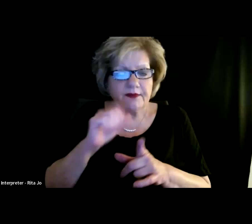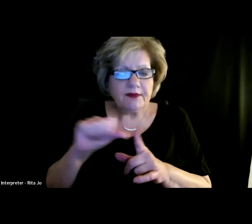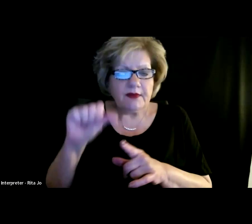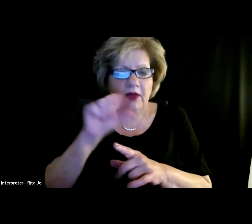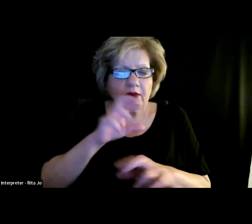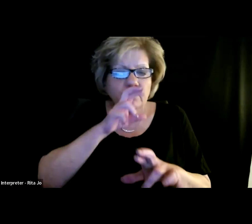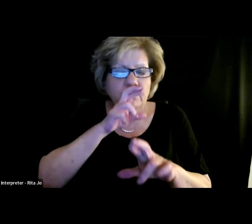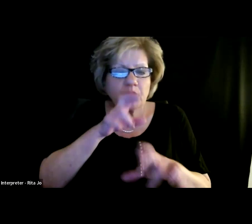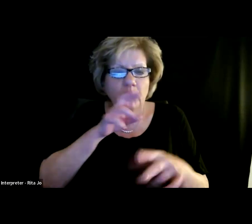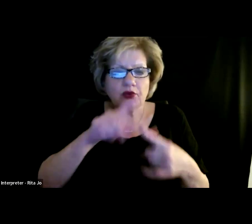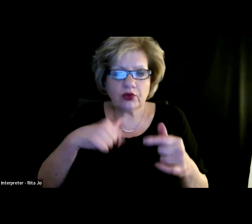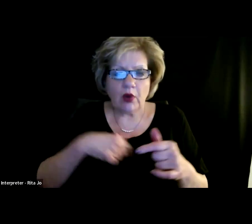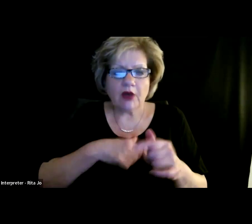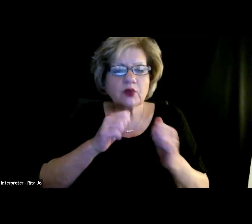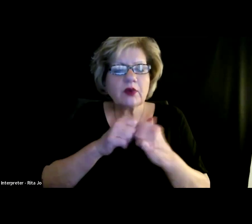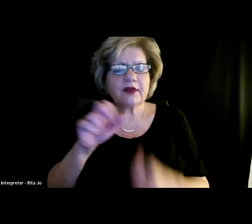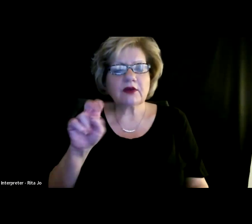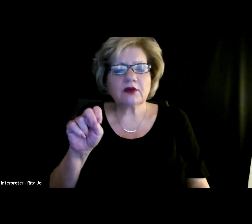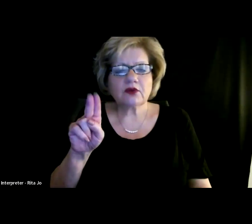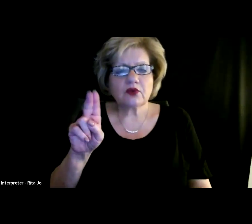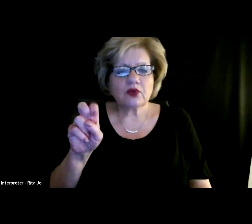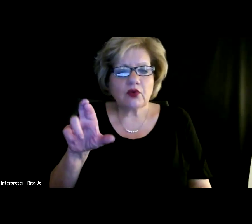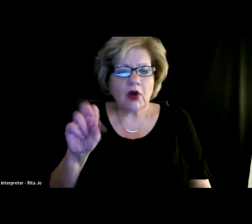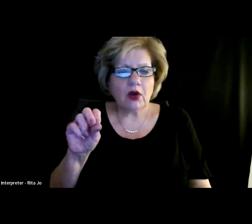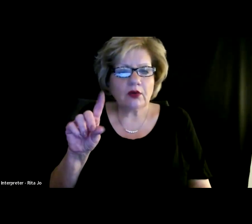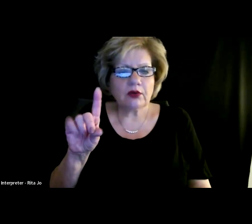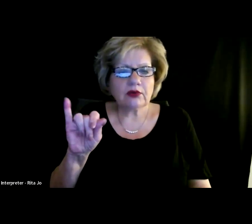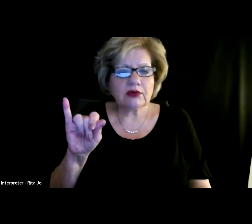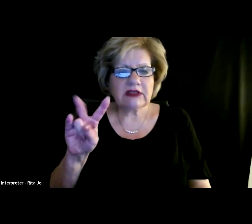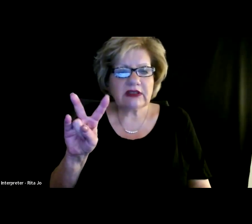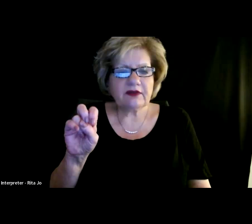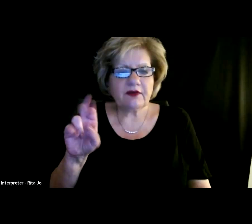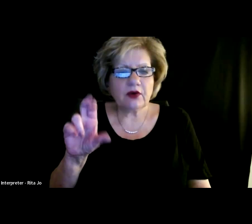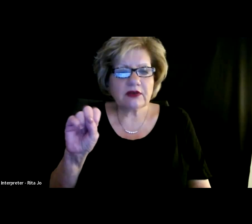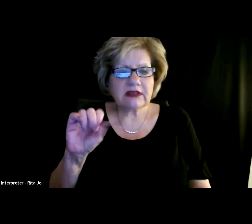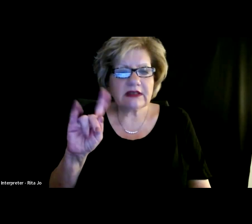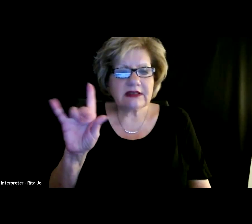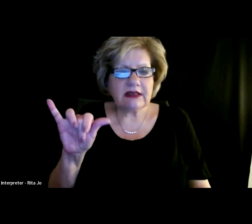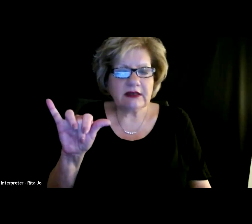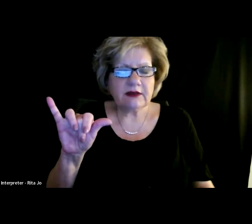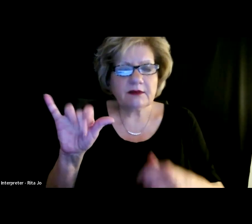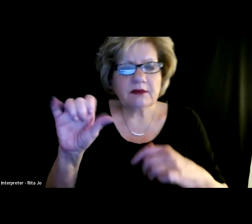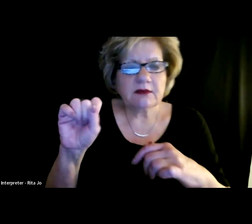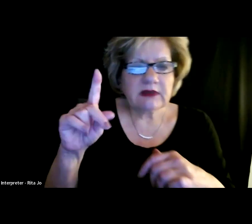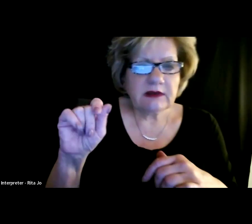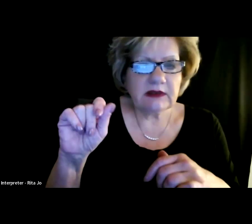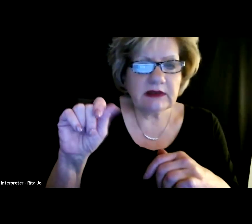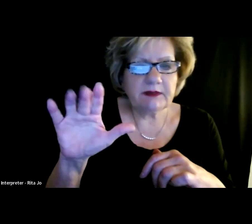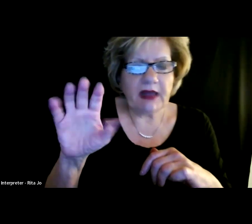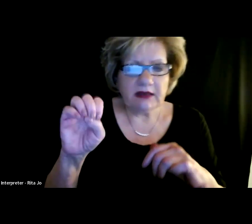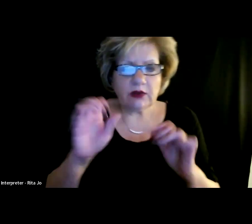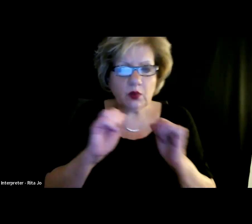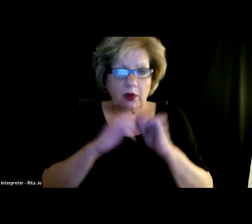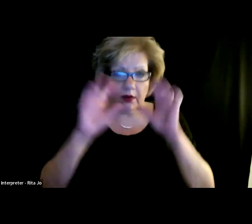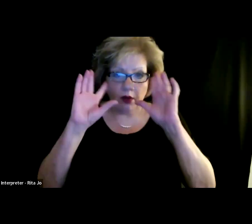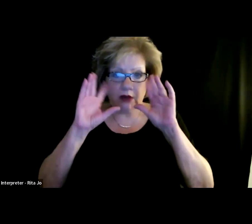us is in the neurodiversity space. They're looking for support for autism spectrum. The